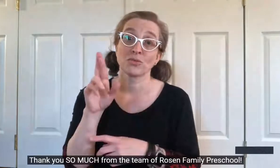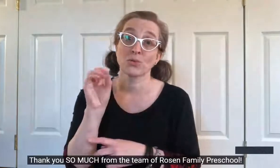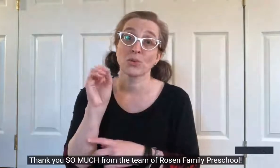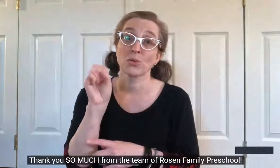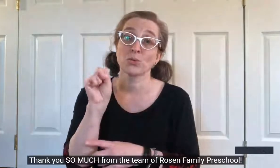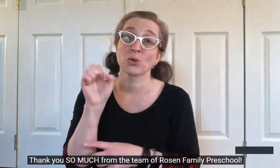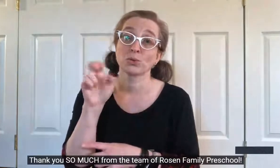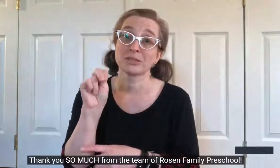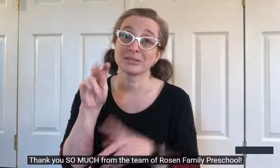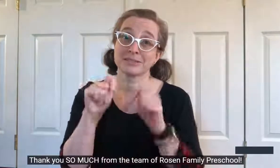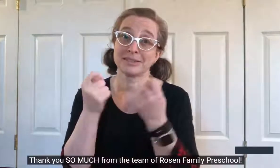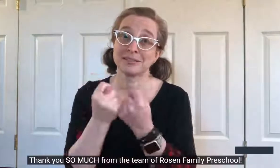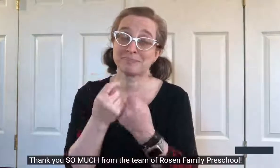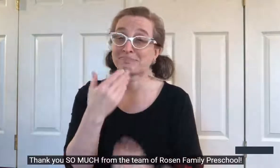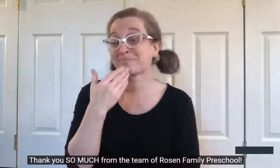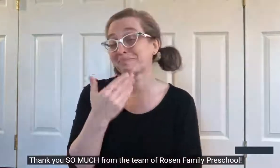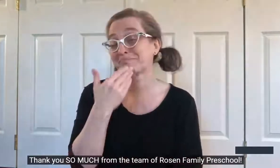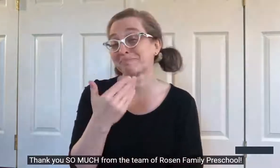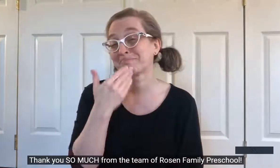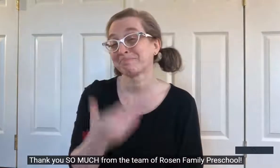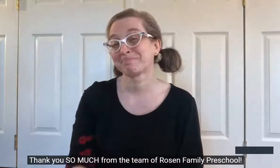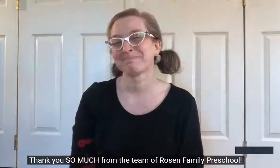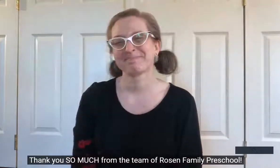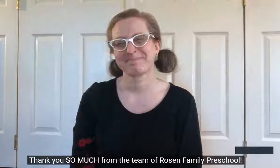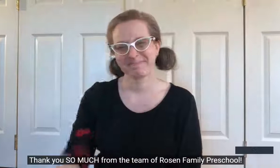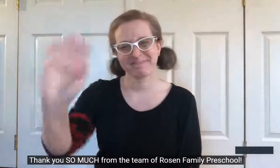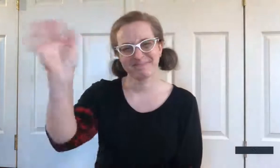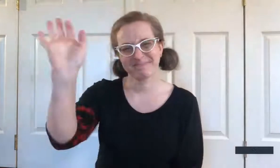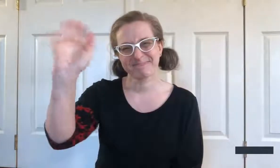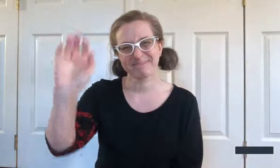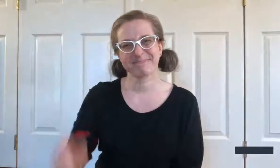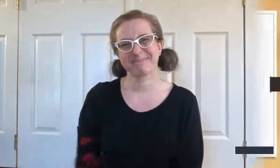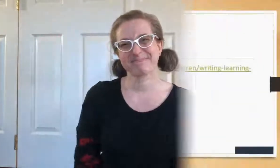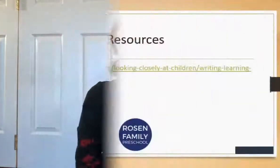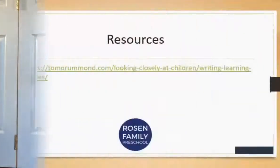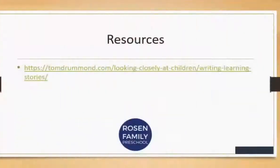Thank you so much from the team of the Rosen Family Preschool. Bye-bye.